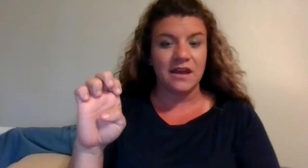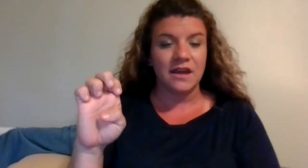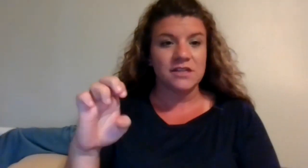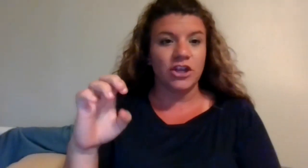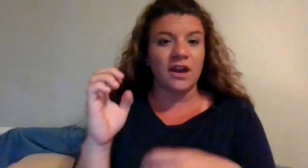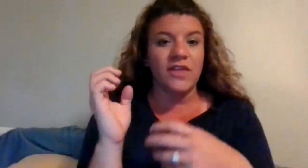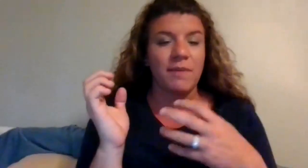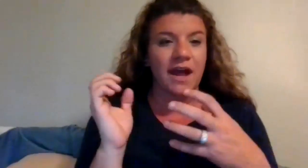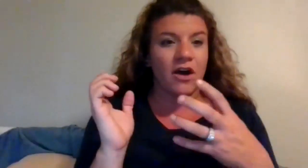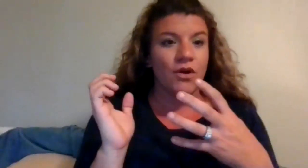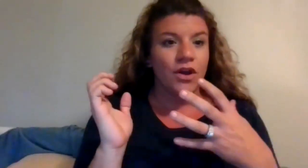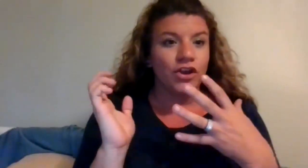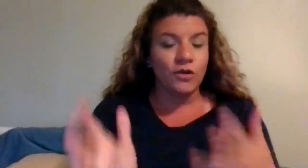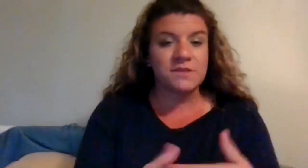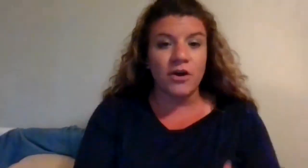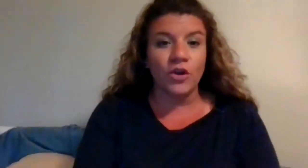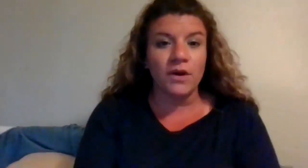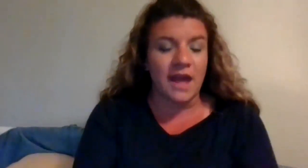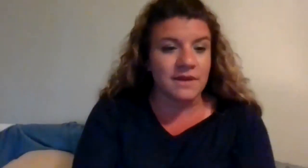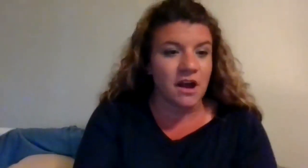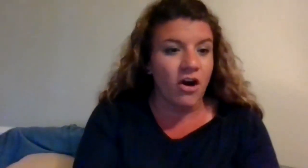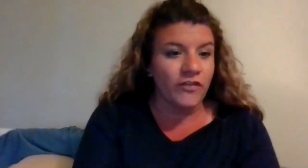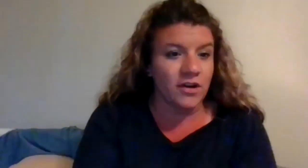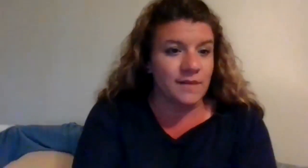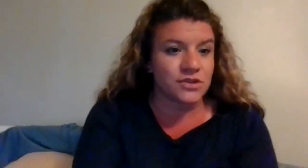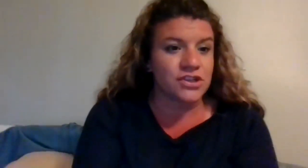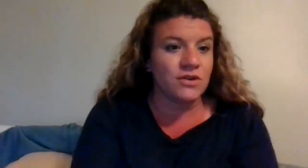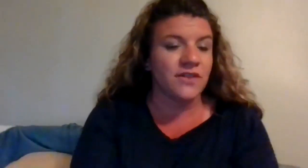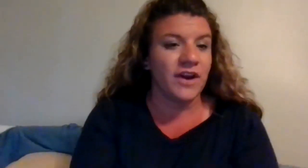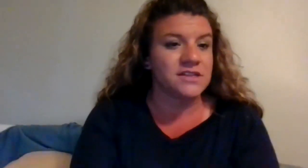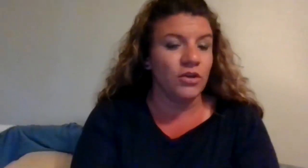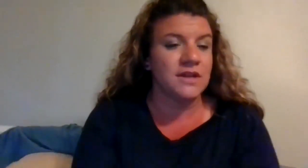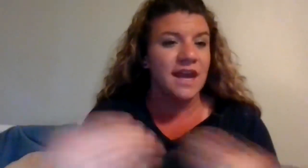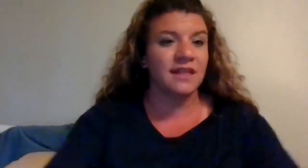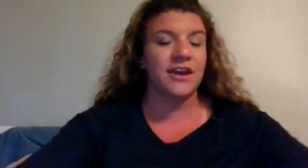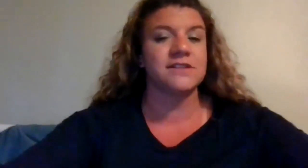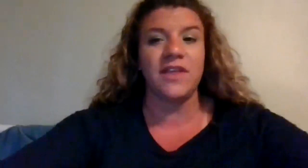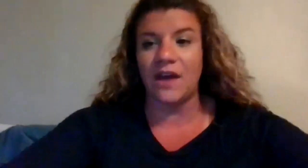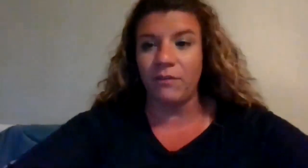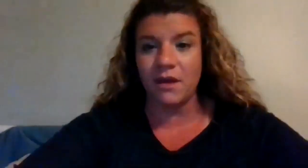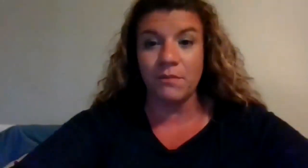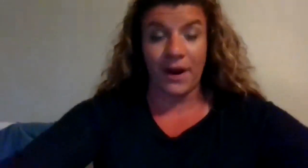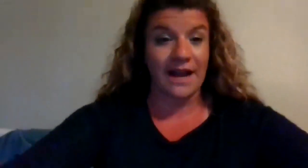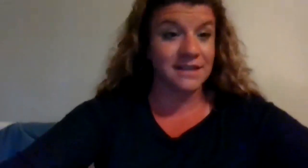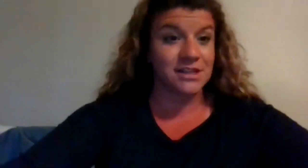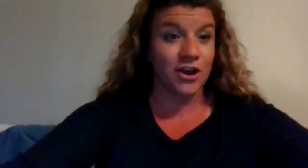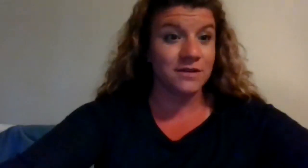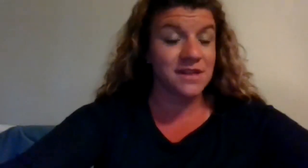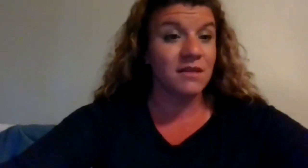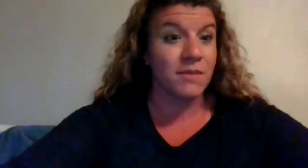So you got to think about how you could spell your name, because all of your names are so different. So you can take the letters of the alphabet and practice those and then be able to